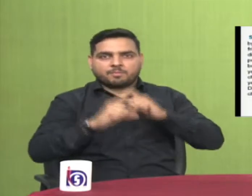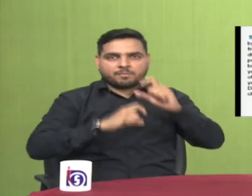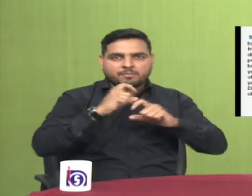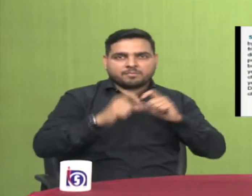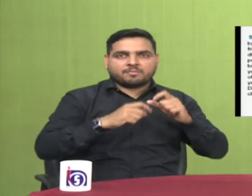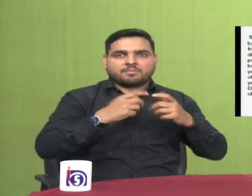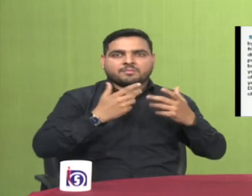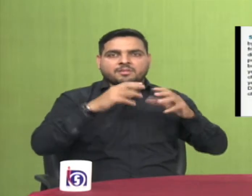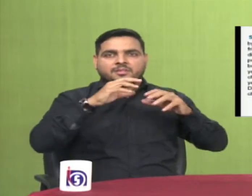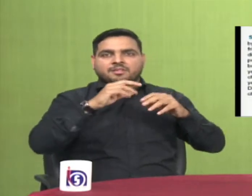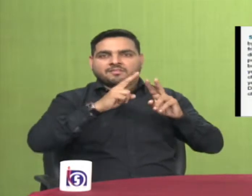By